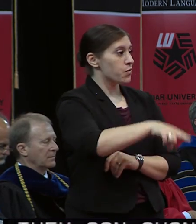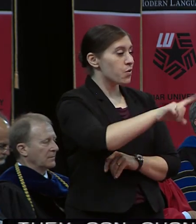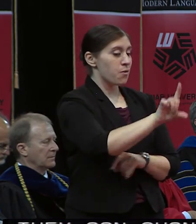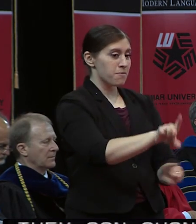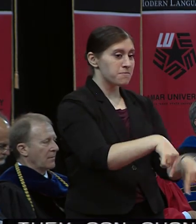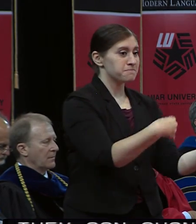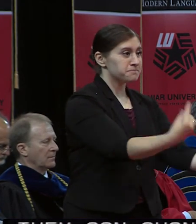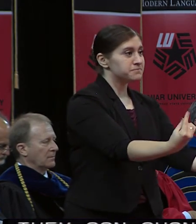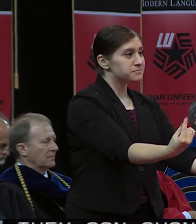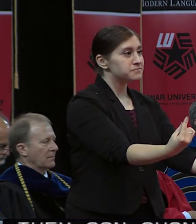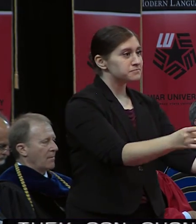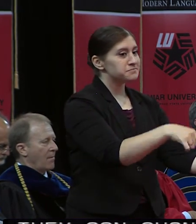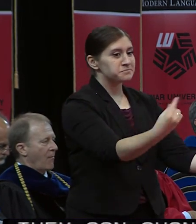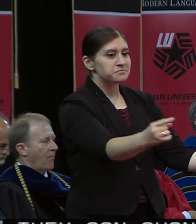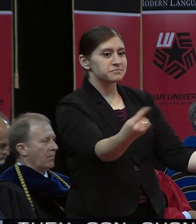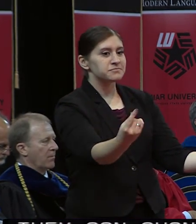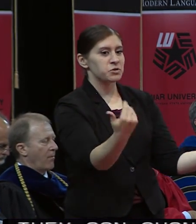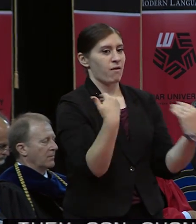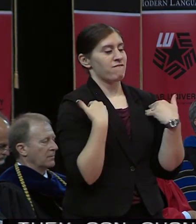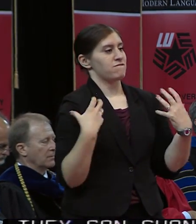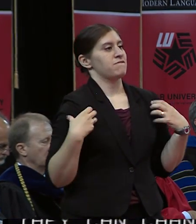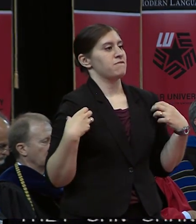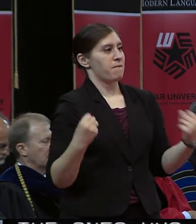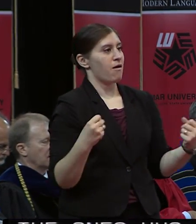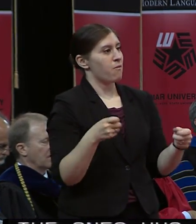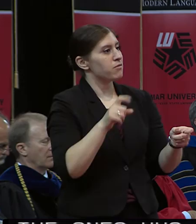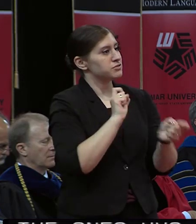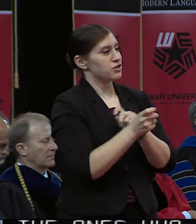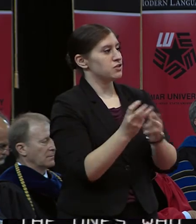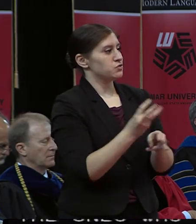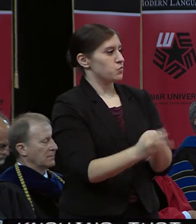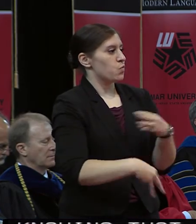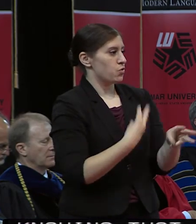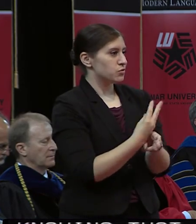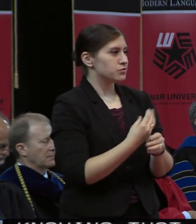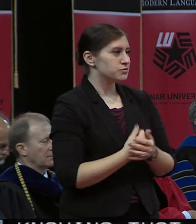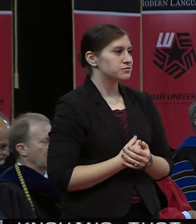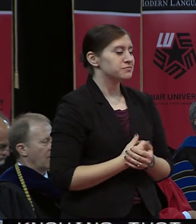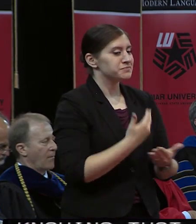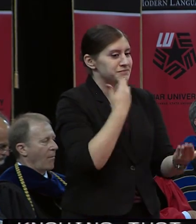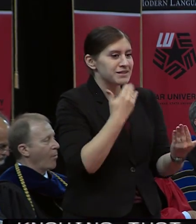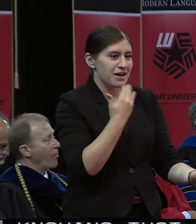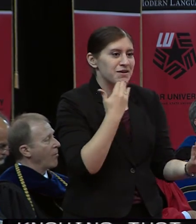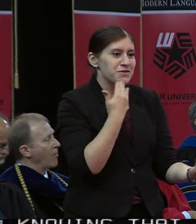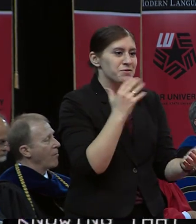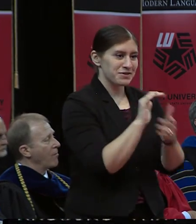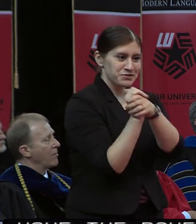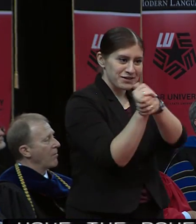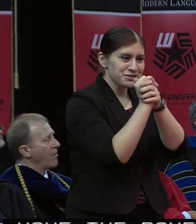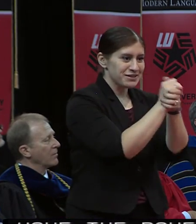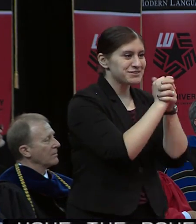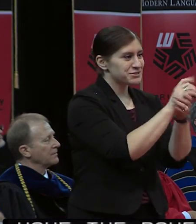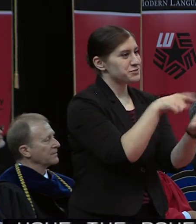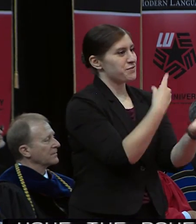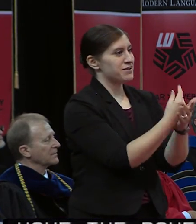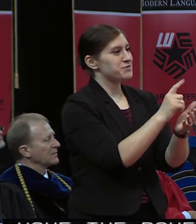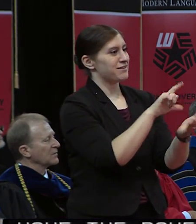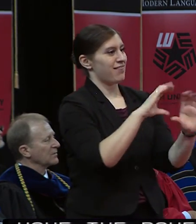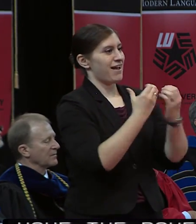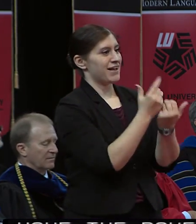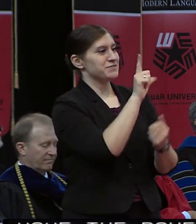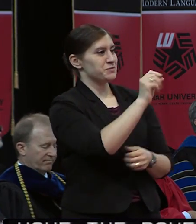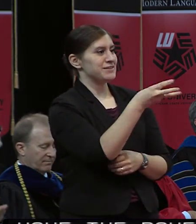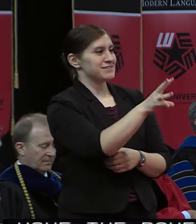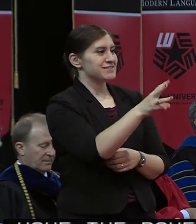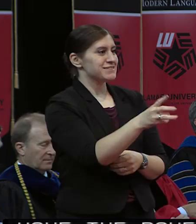you have the power to create the world that you wish to live in. Thank you and congratulations, graduating class of